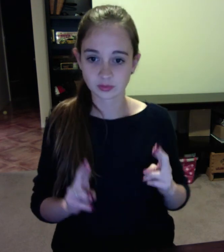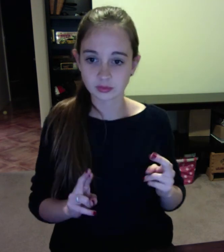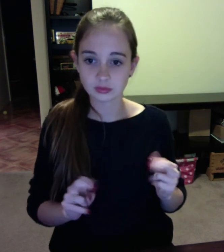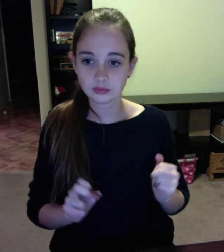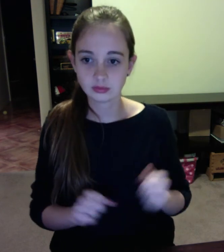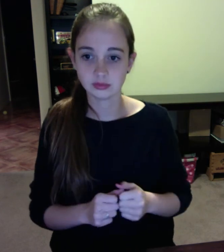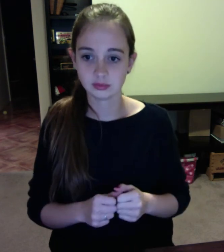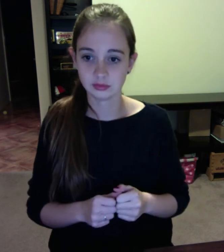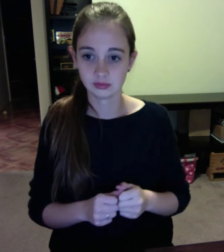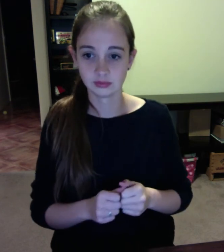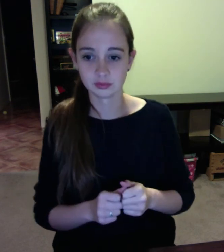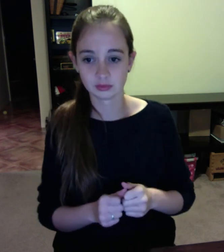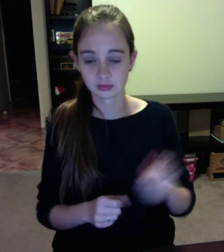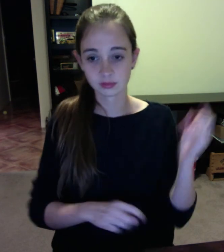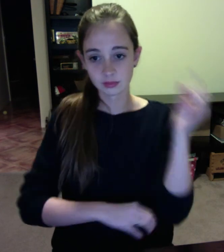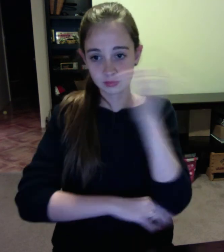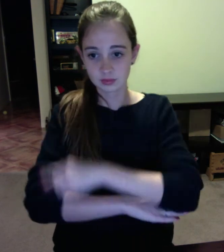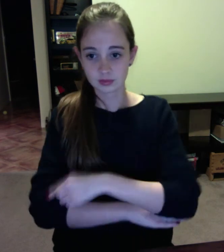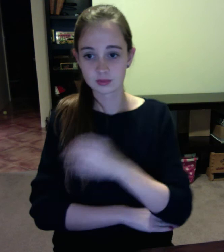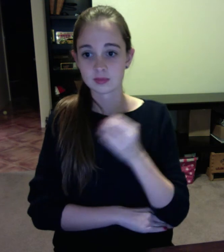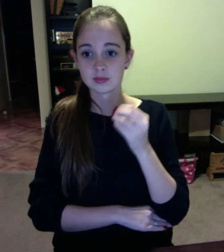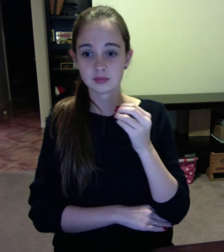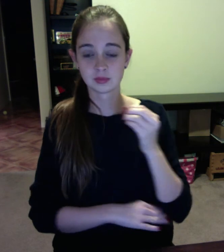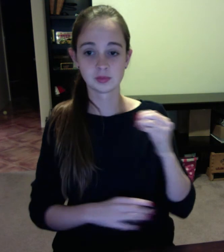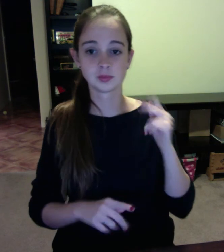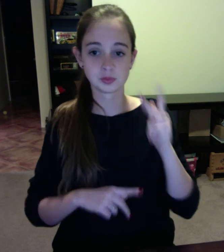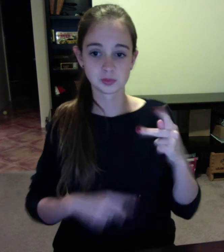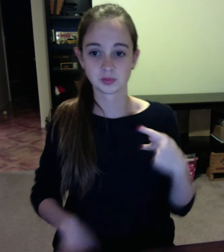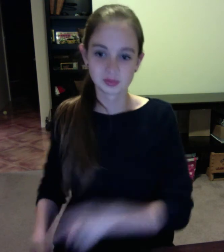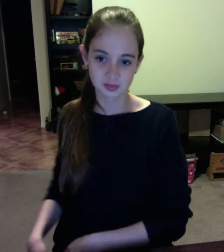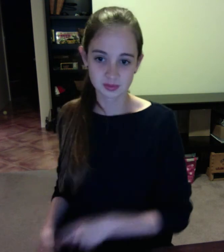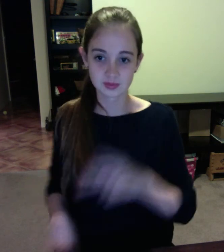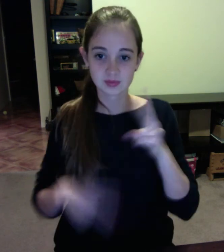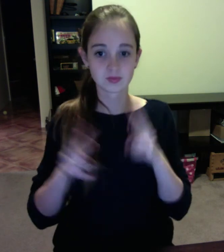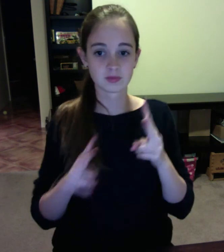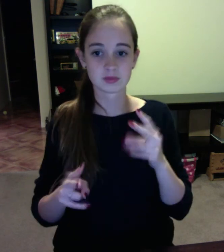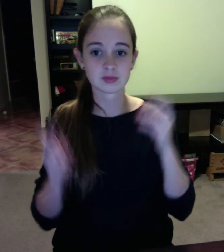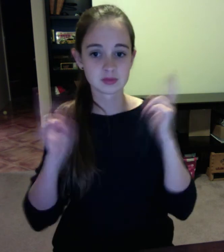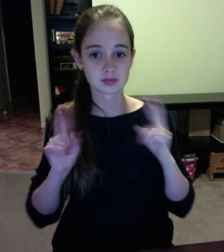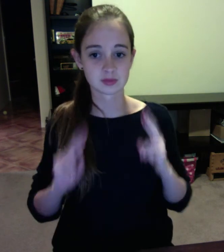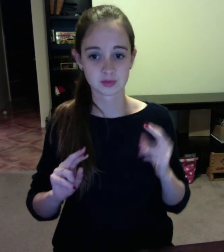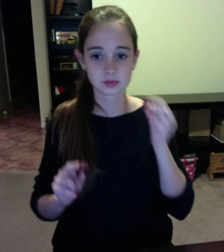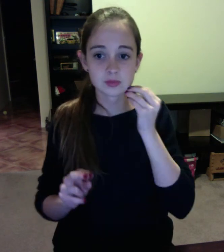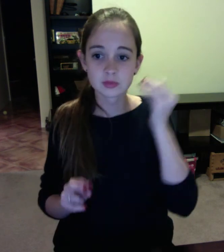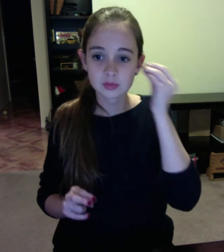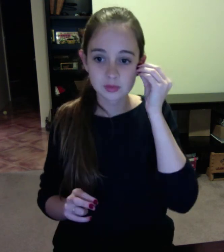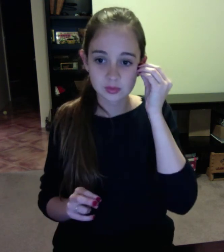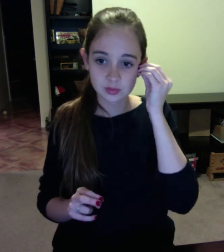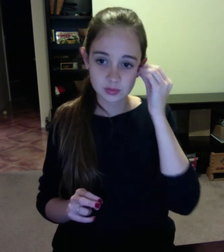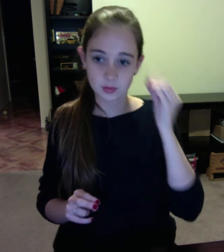prince was going to visit their house. They made sure to wear their best dresses. Just